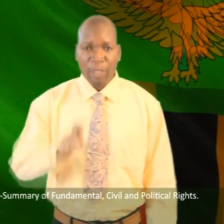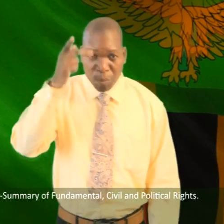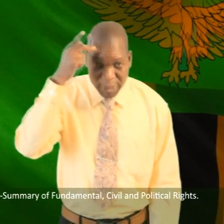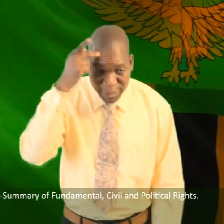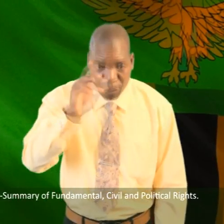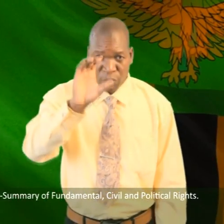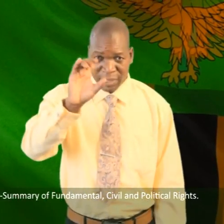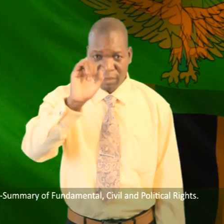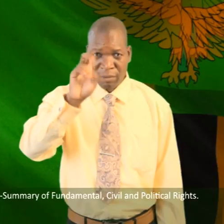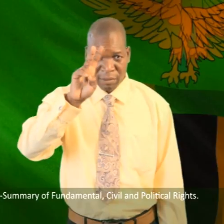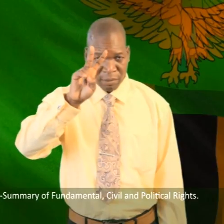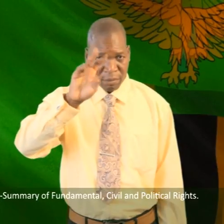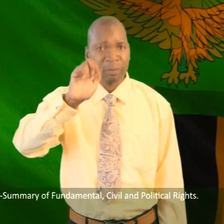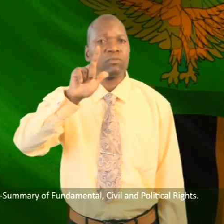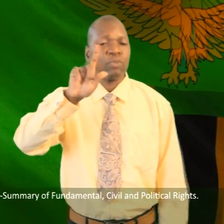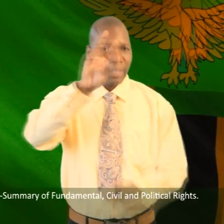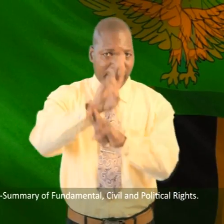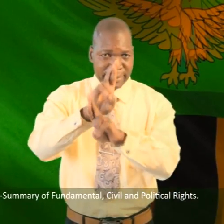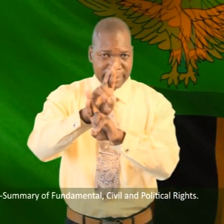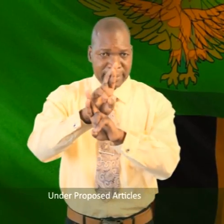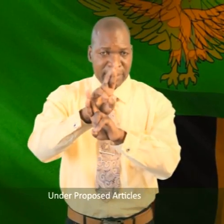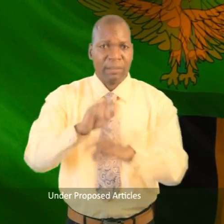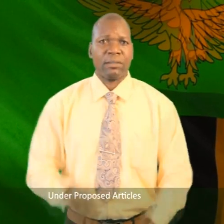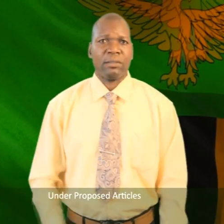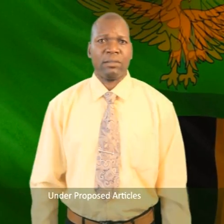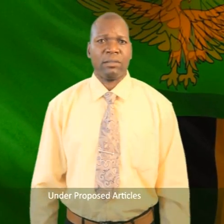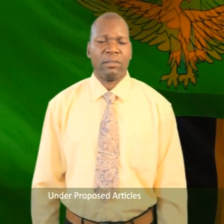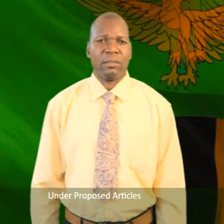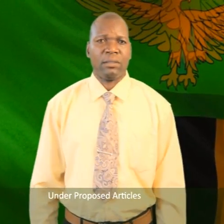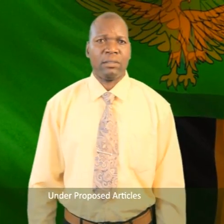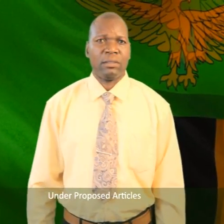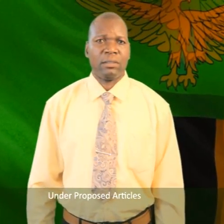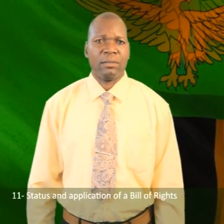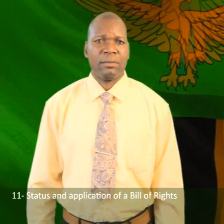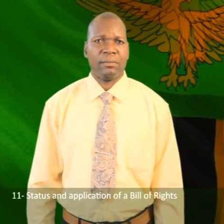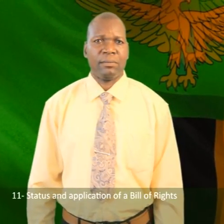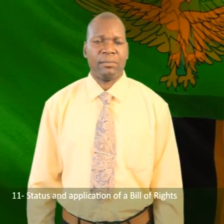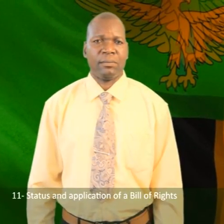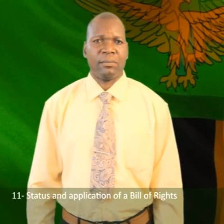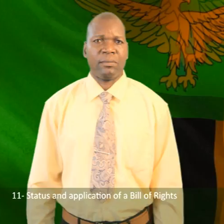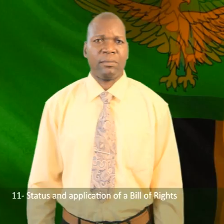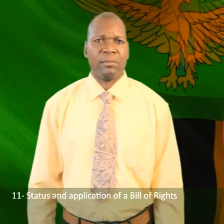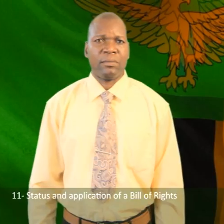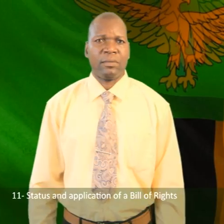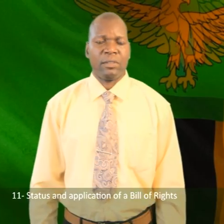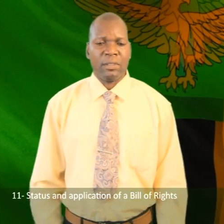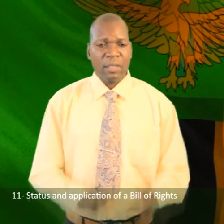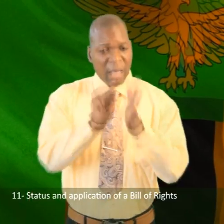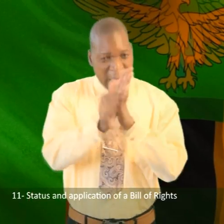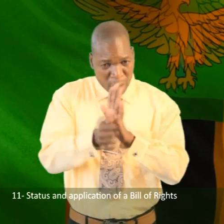civil and political rights. Under proposed articles, 11. Status